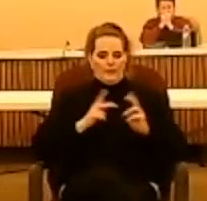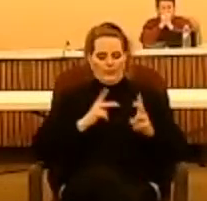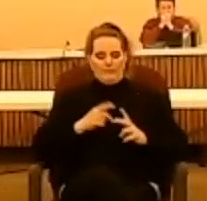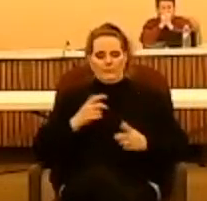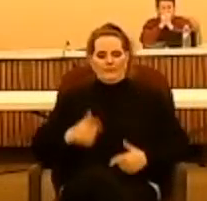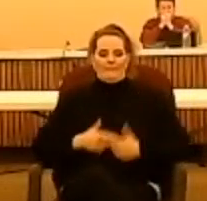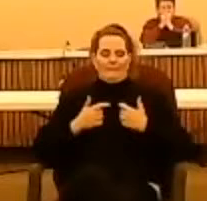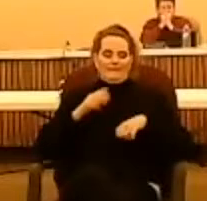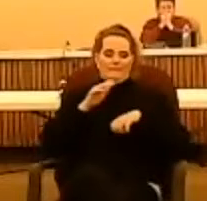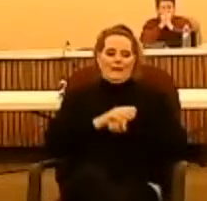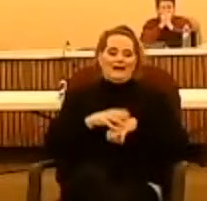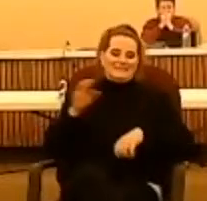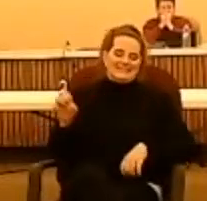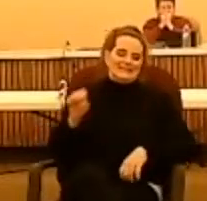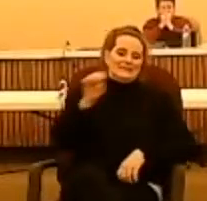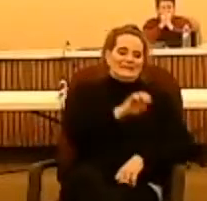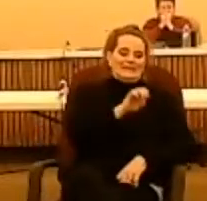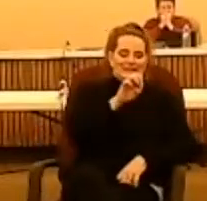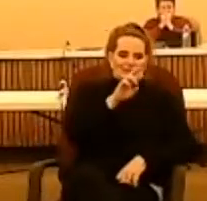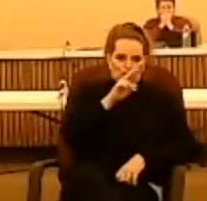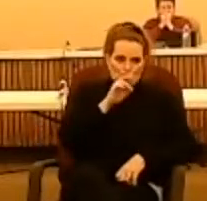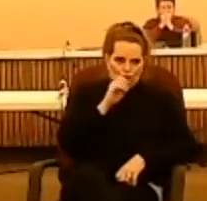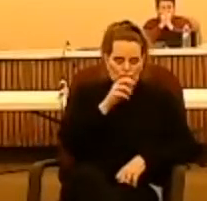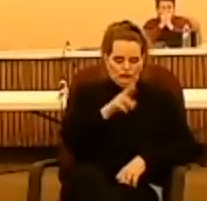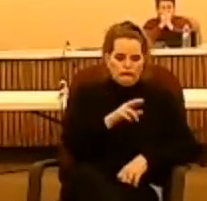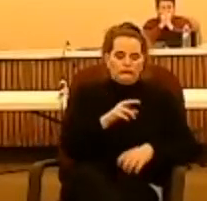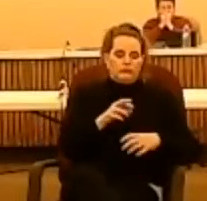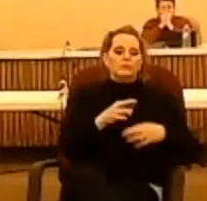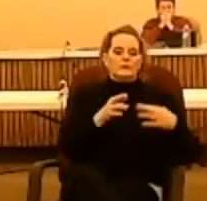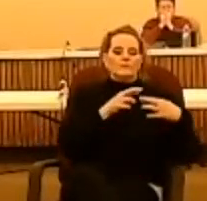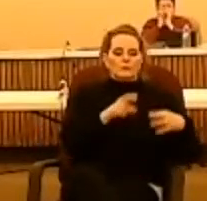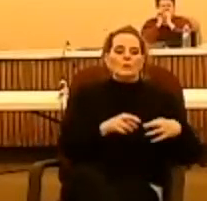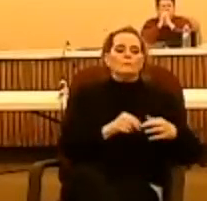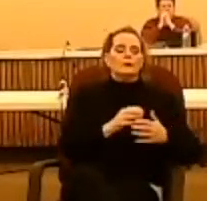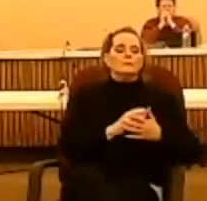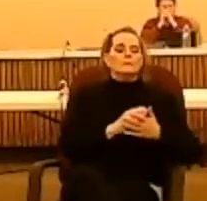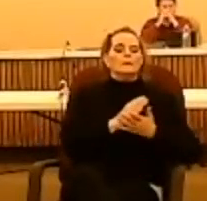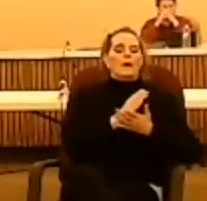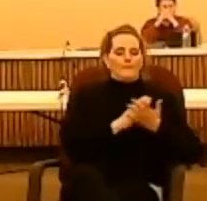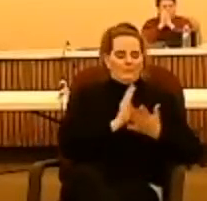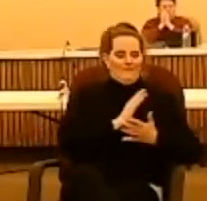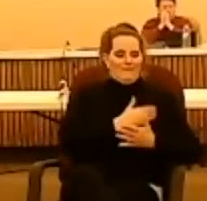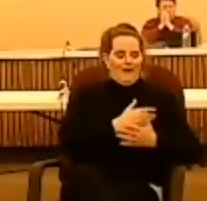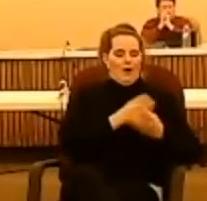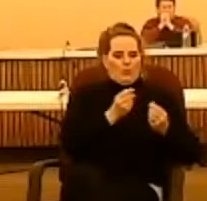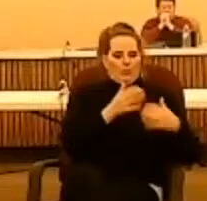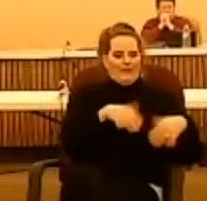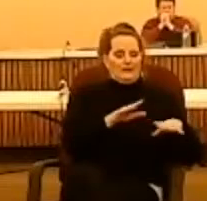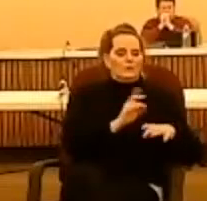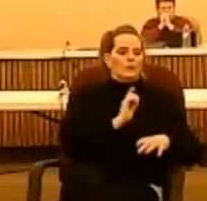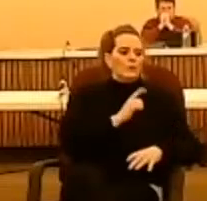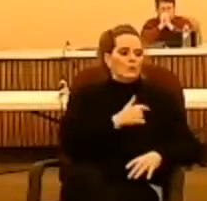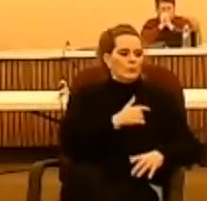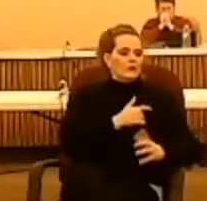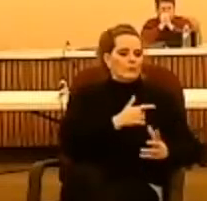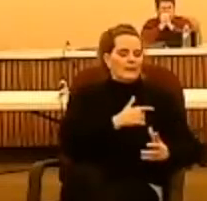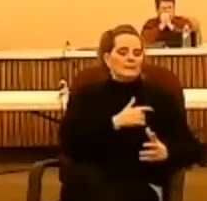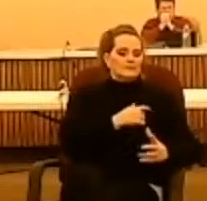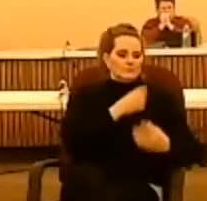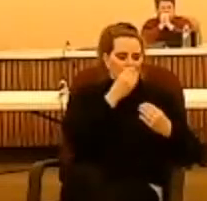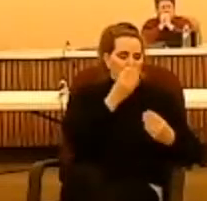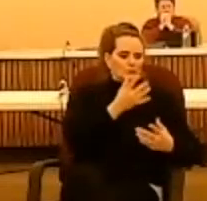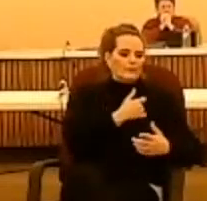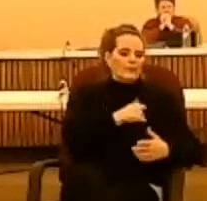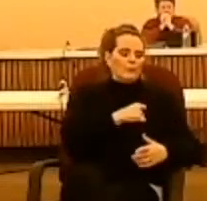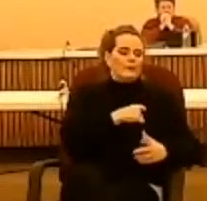not directly touching the majority of the property, but a portion of our land is on. We just wanted to say we are thrilled to hear